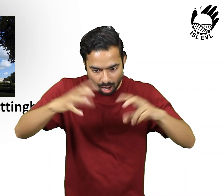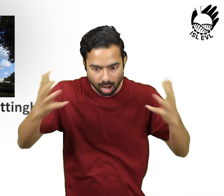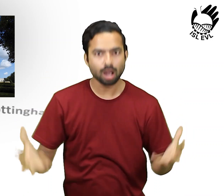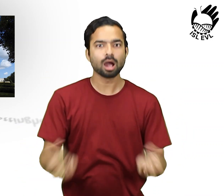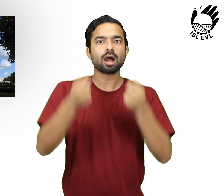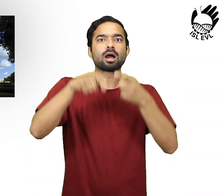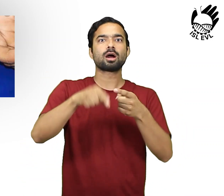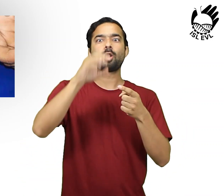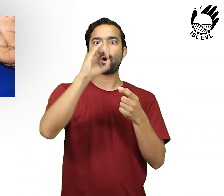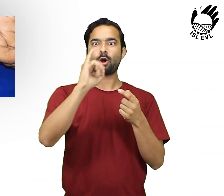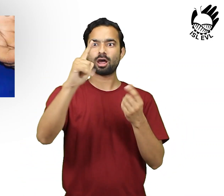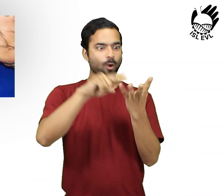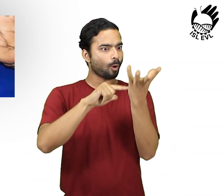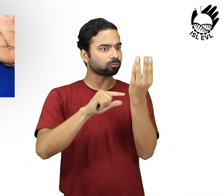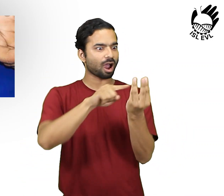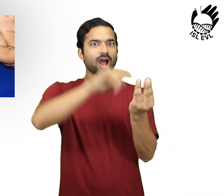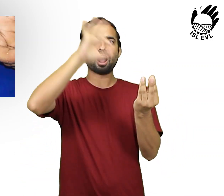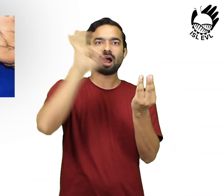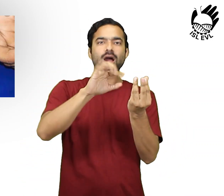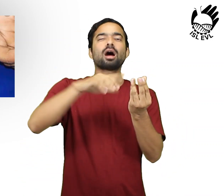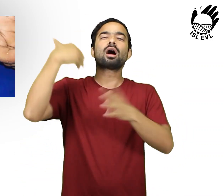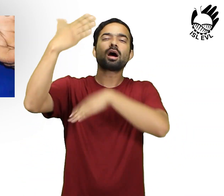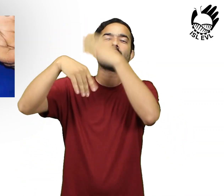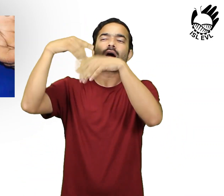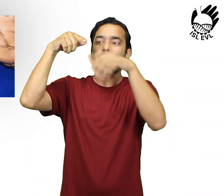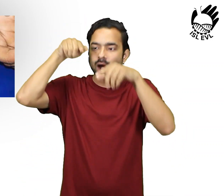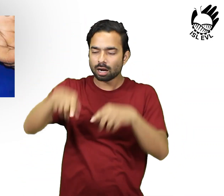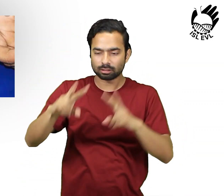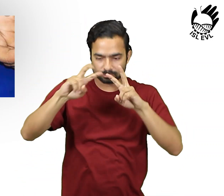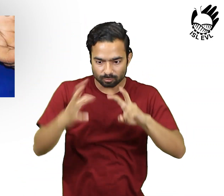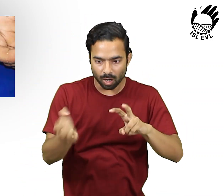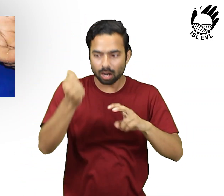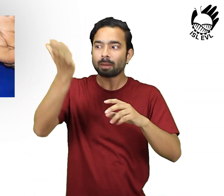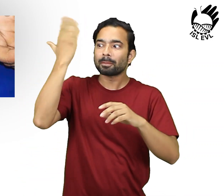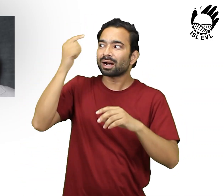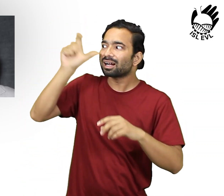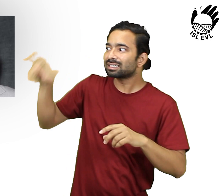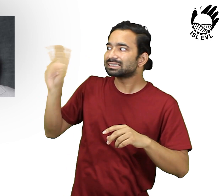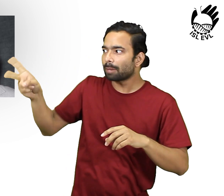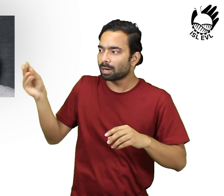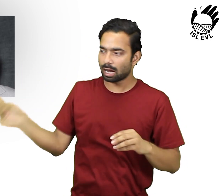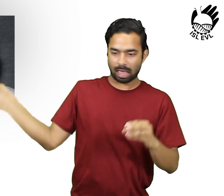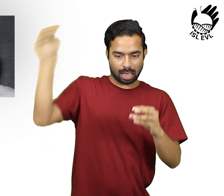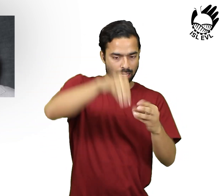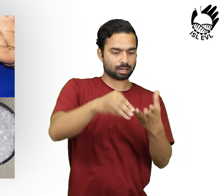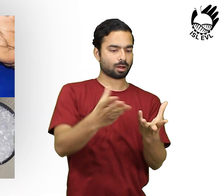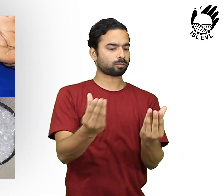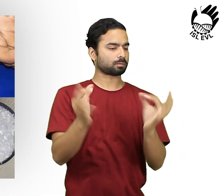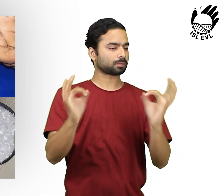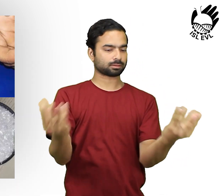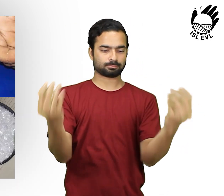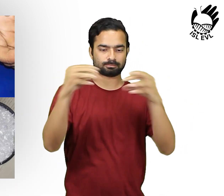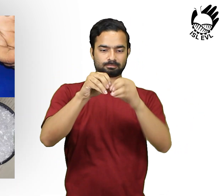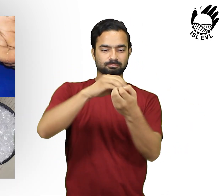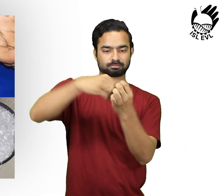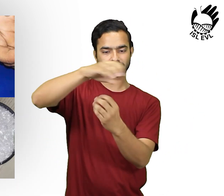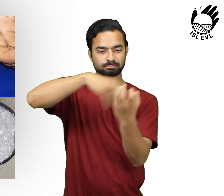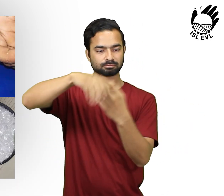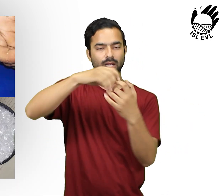Silicon oil was invented by Friedrich Kipping at the University of Nottingham in the United Kingdom. With